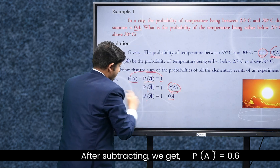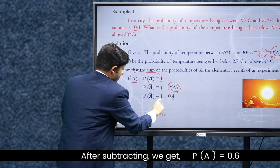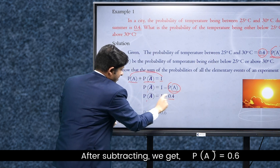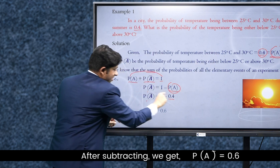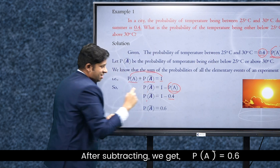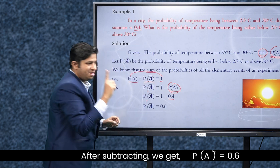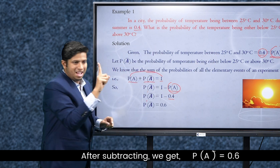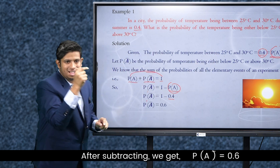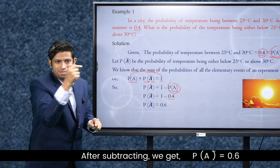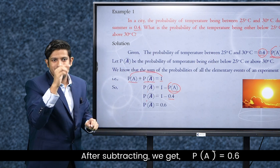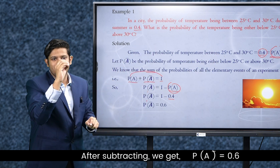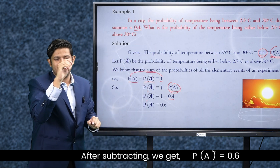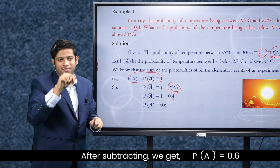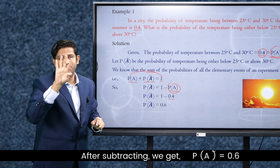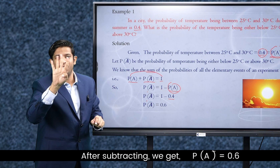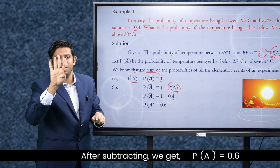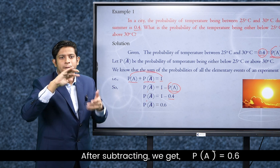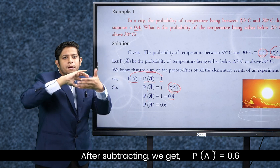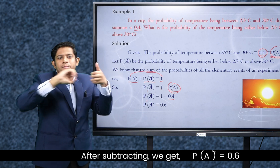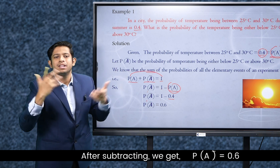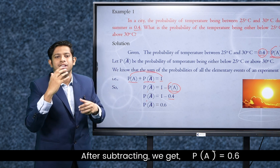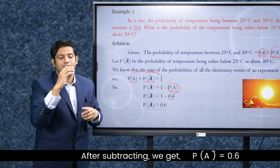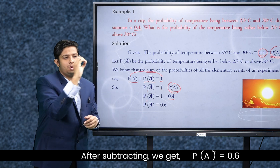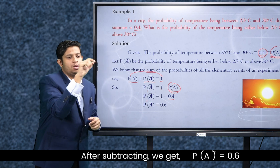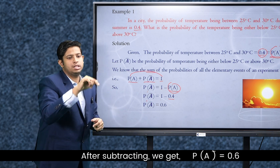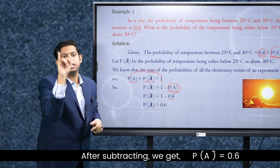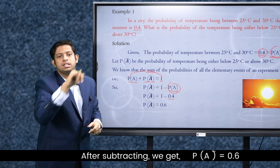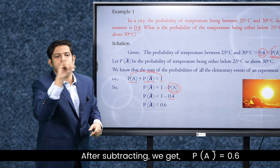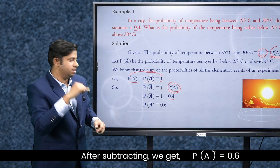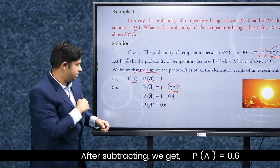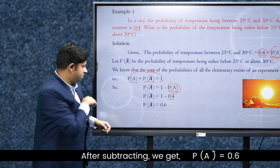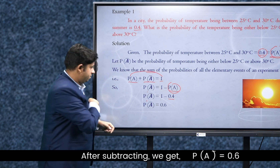After subtracting, we get P of A dash is equal to 0.6.